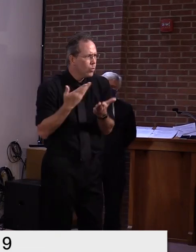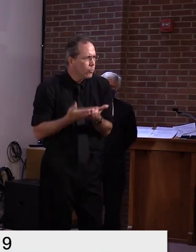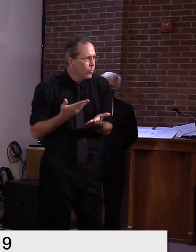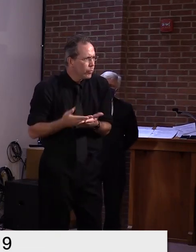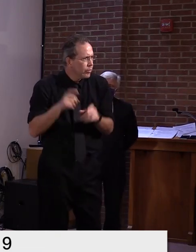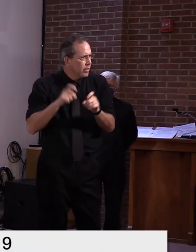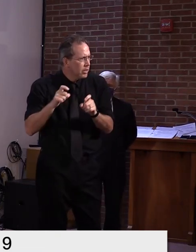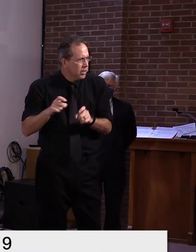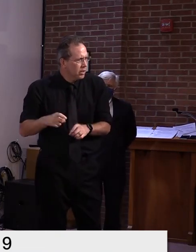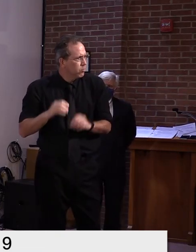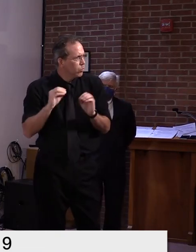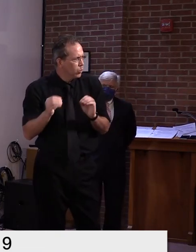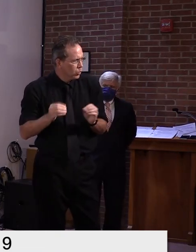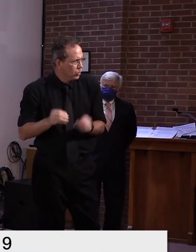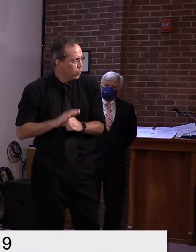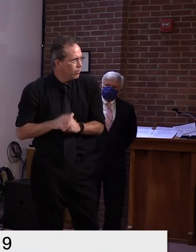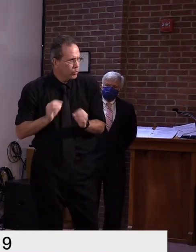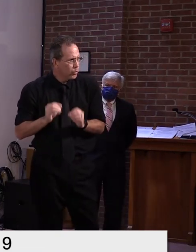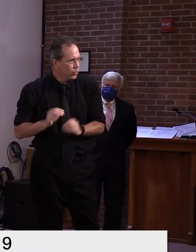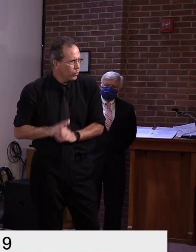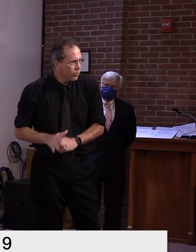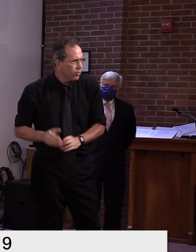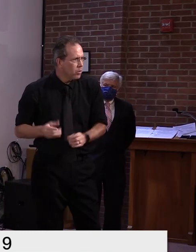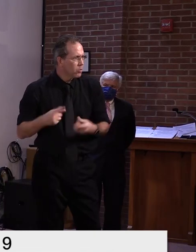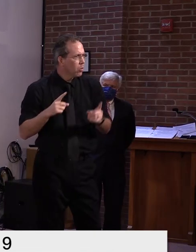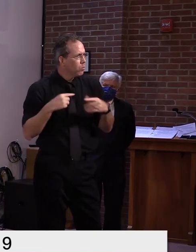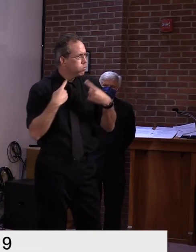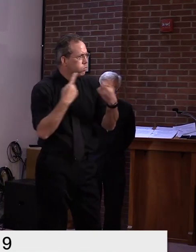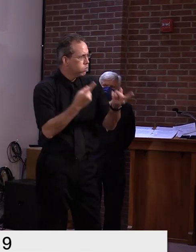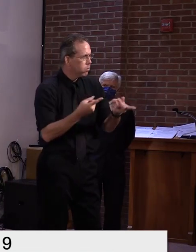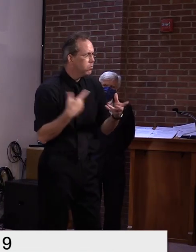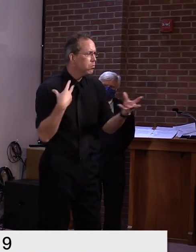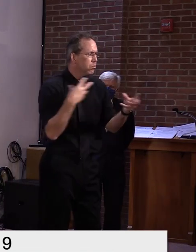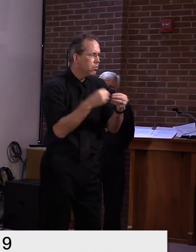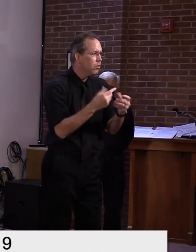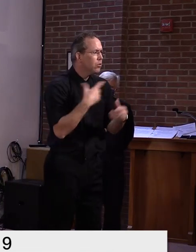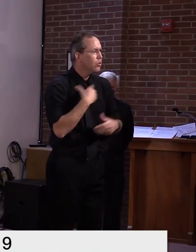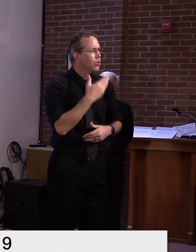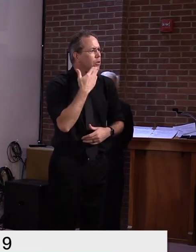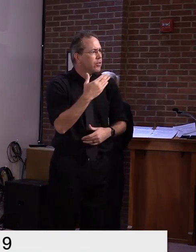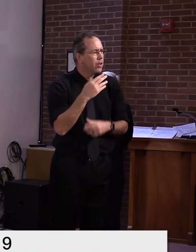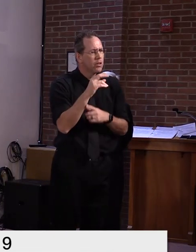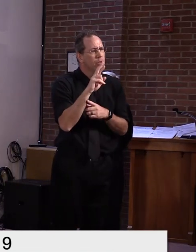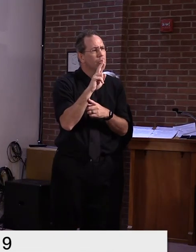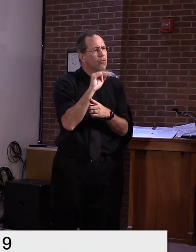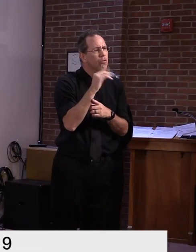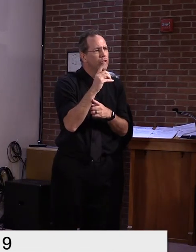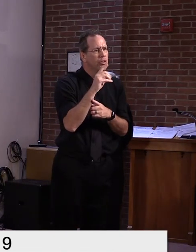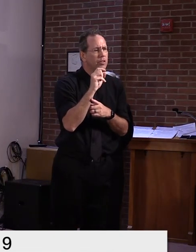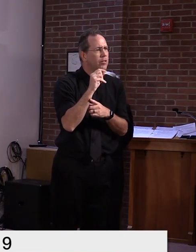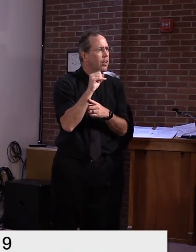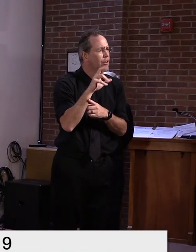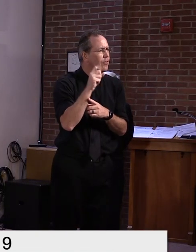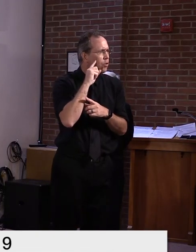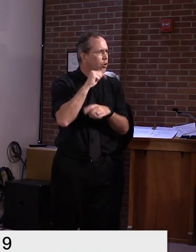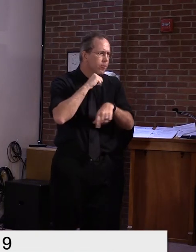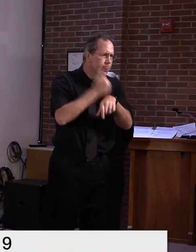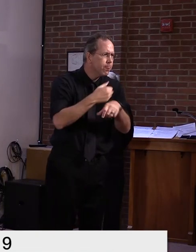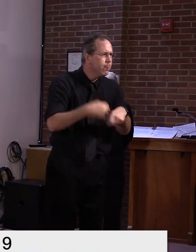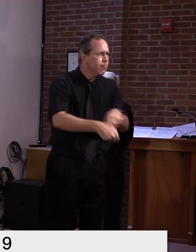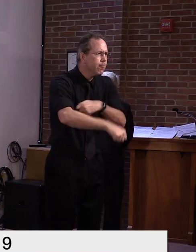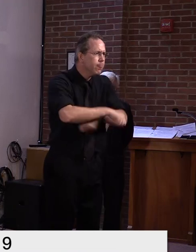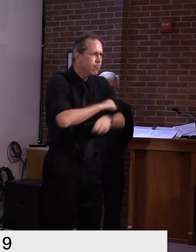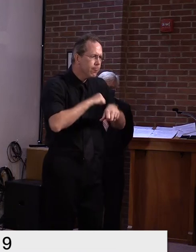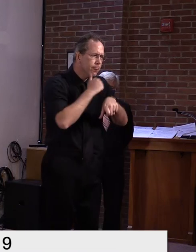a great amount of credit to the group that put this into place, as well as to Dr. Levine and his team at the